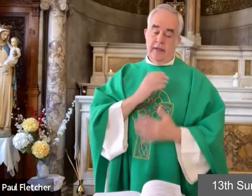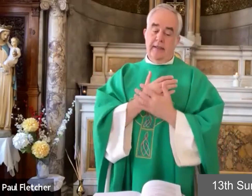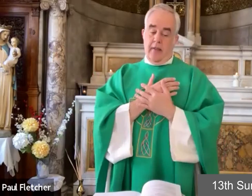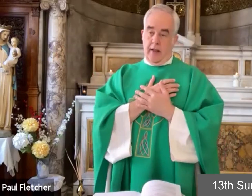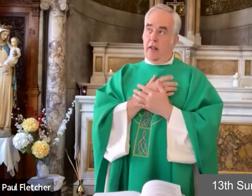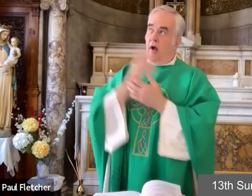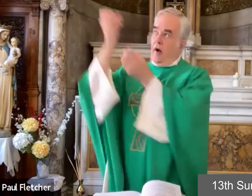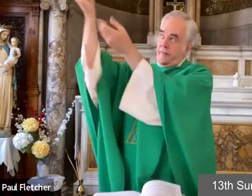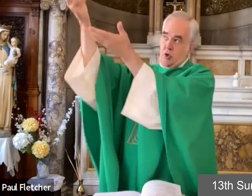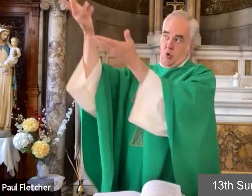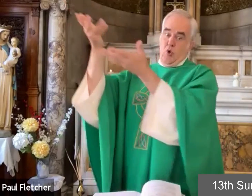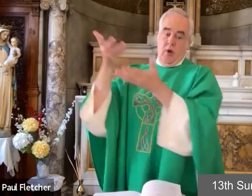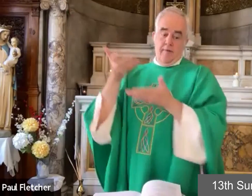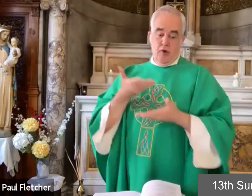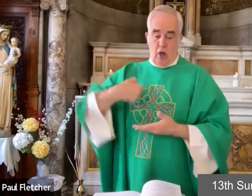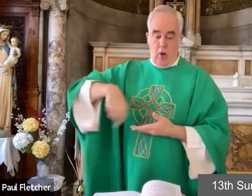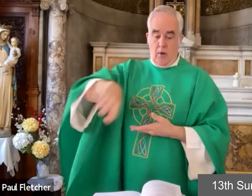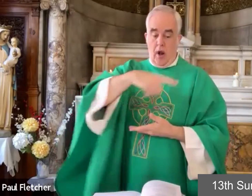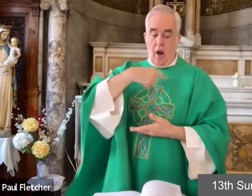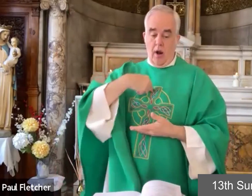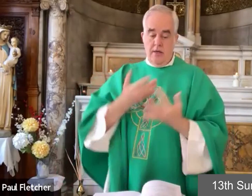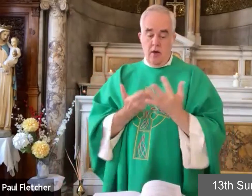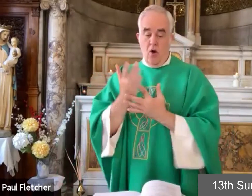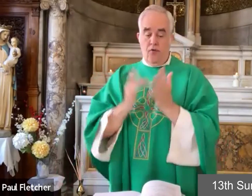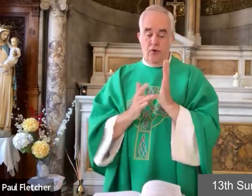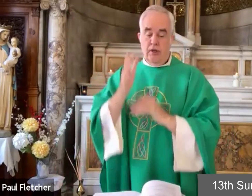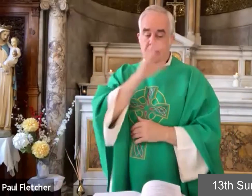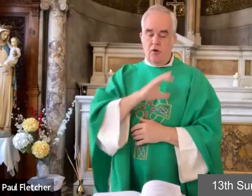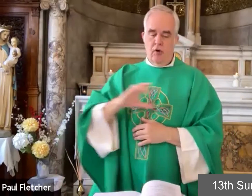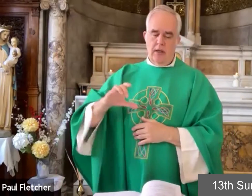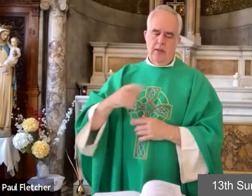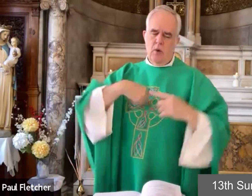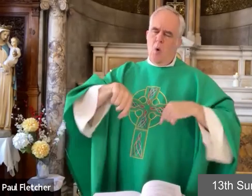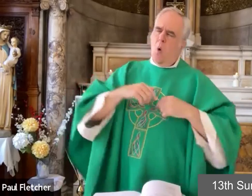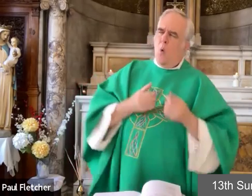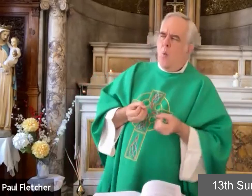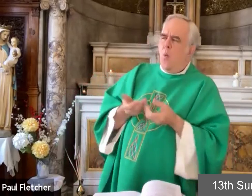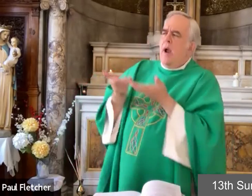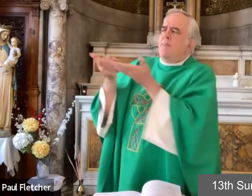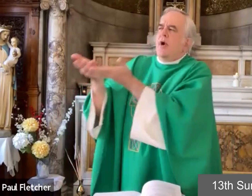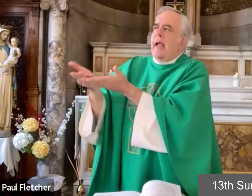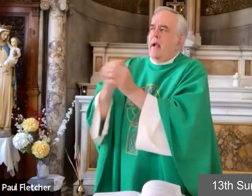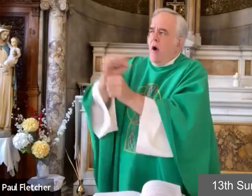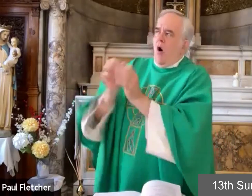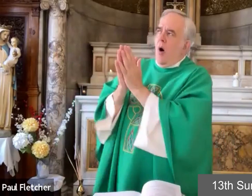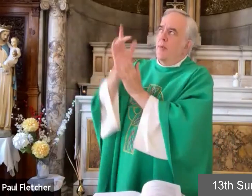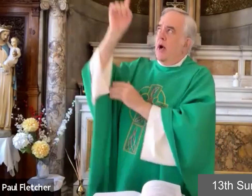Confident in the love that you have shown us to Jesus Christ, we bring our